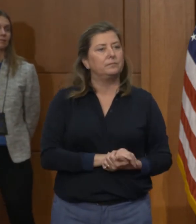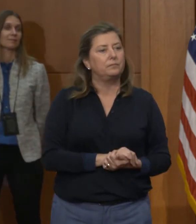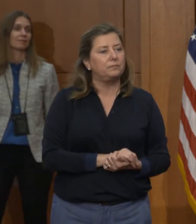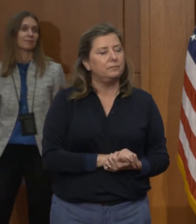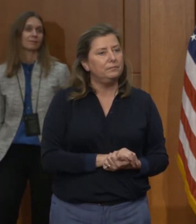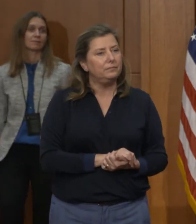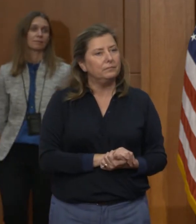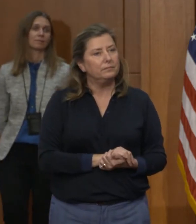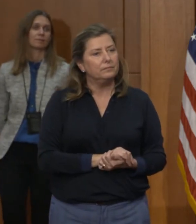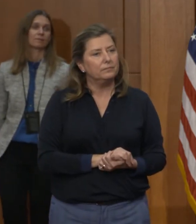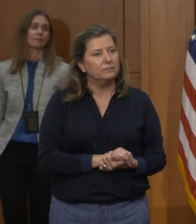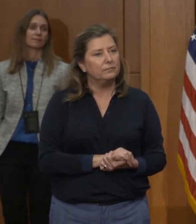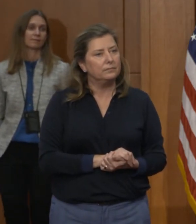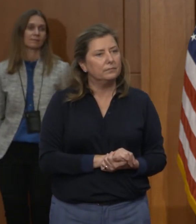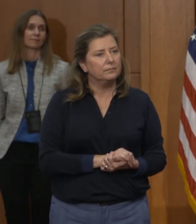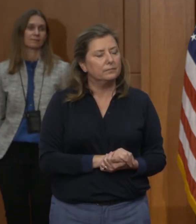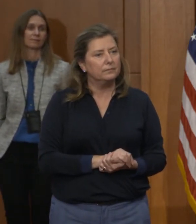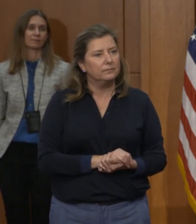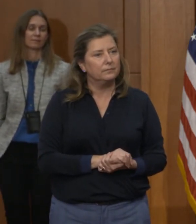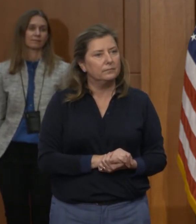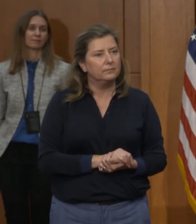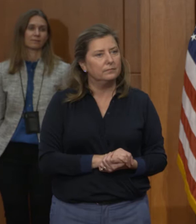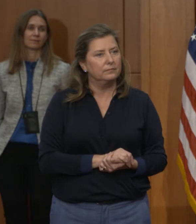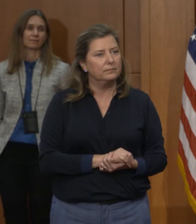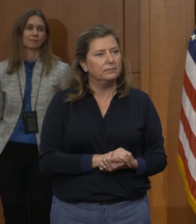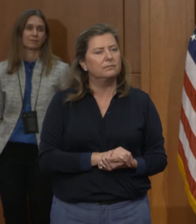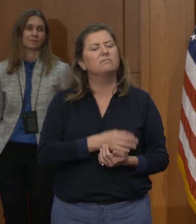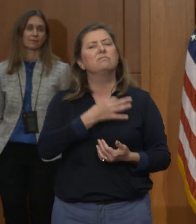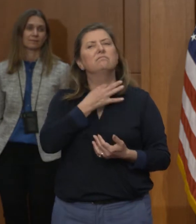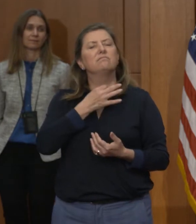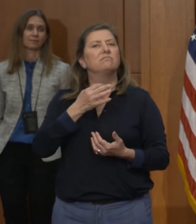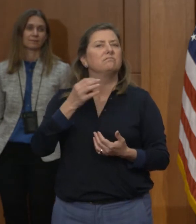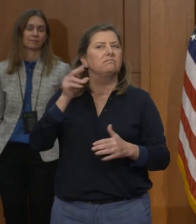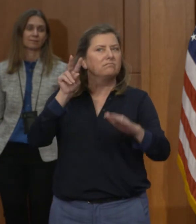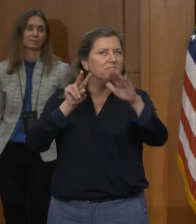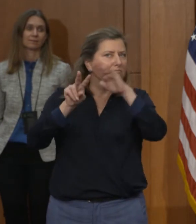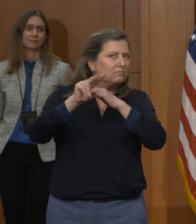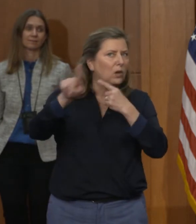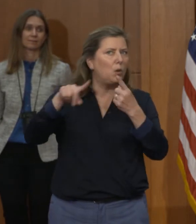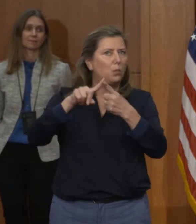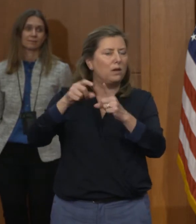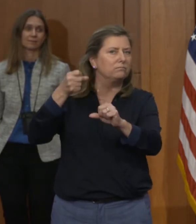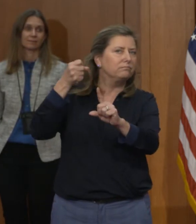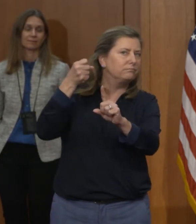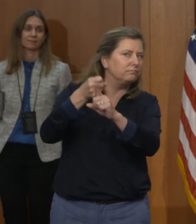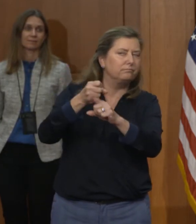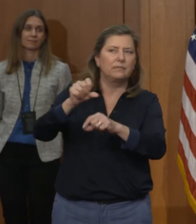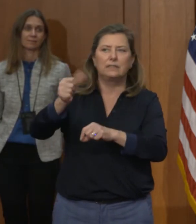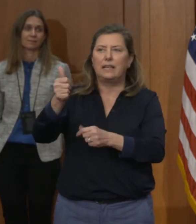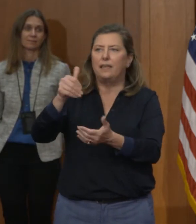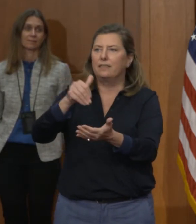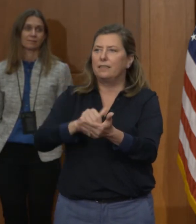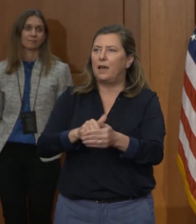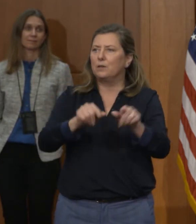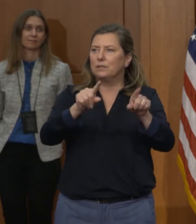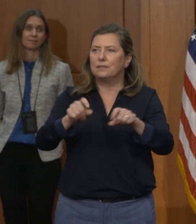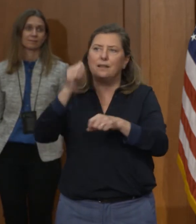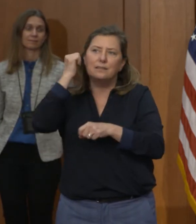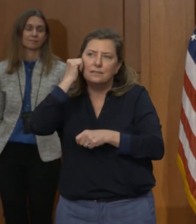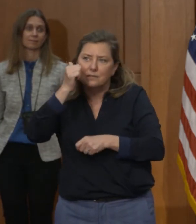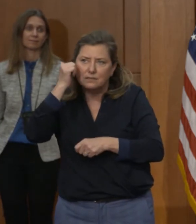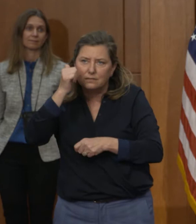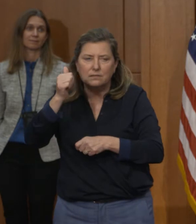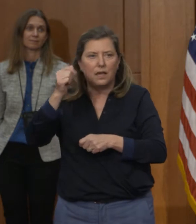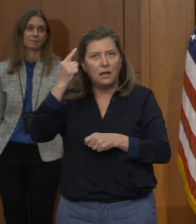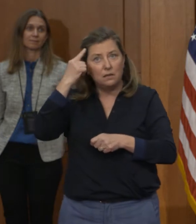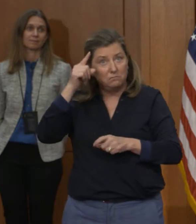Hi, Governor. Do you have any idea of when you think you might be able to get to that benchmark of 10,000 tests per day in order